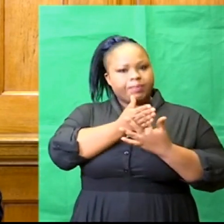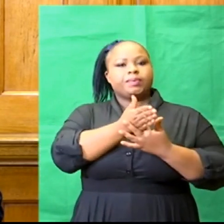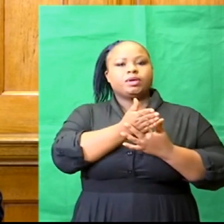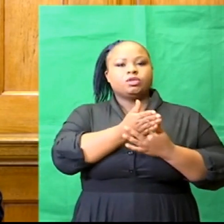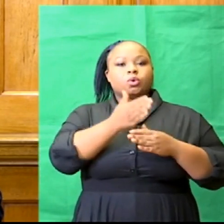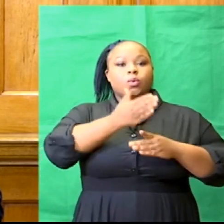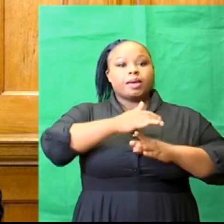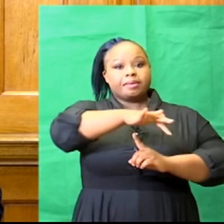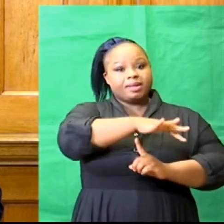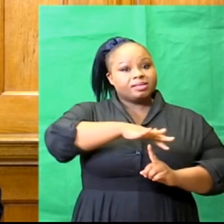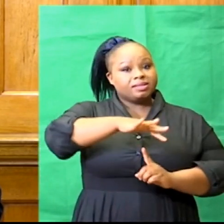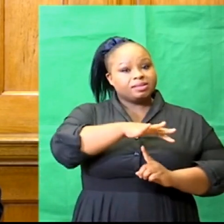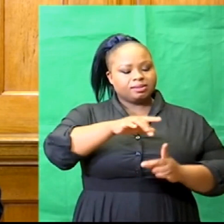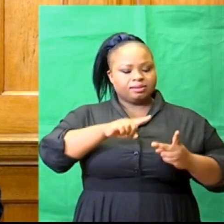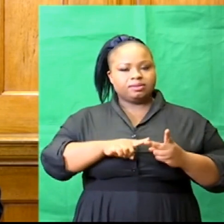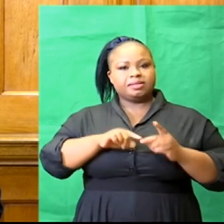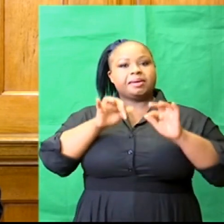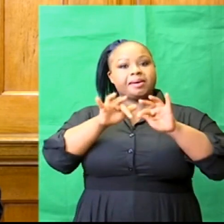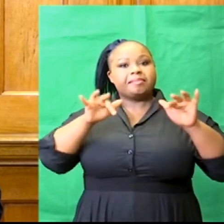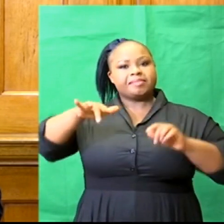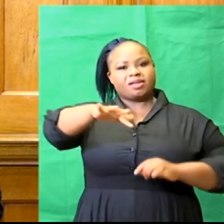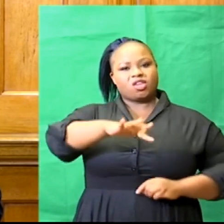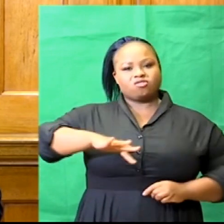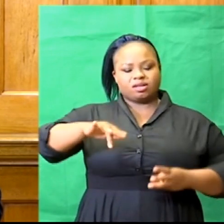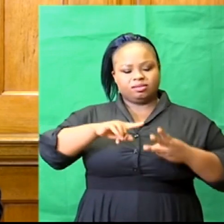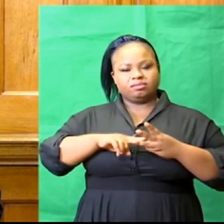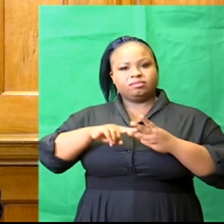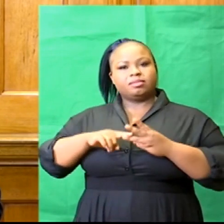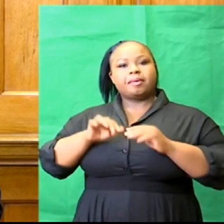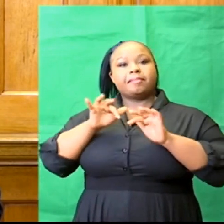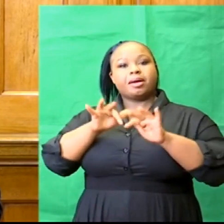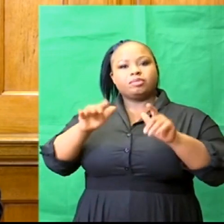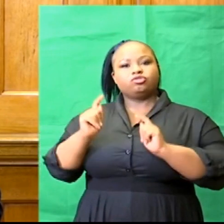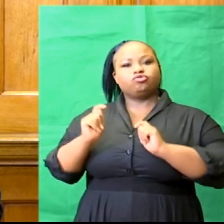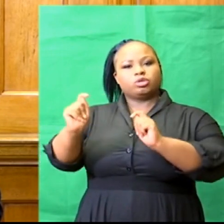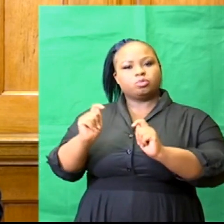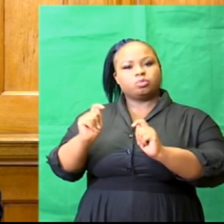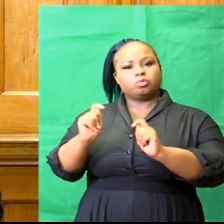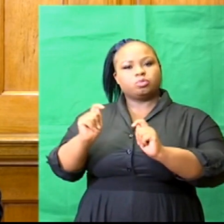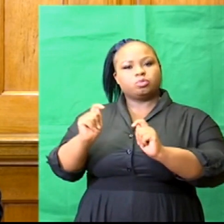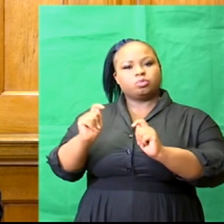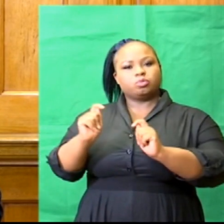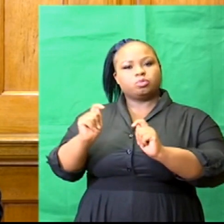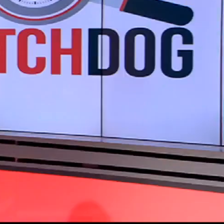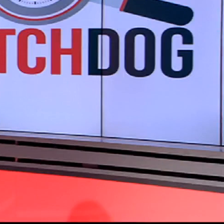to workplaces, public events, public transport, and public establishments.